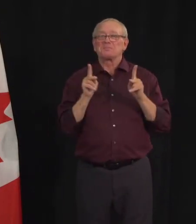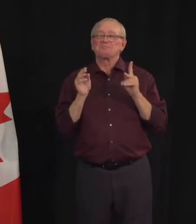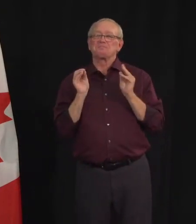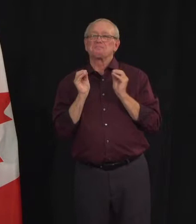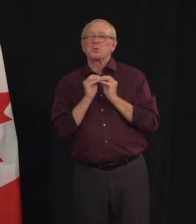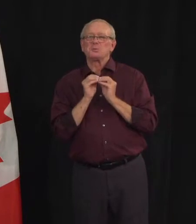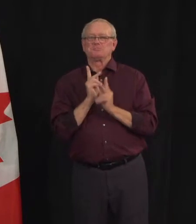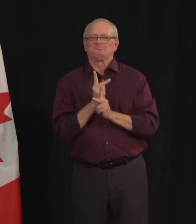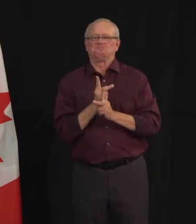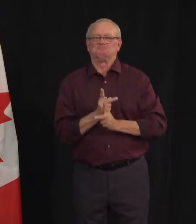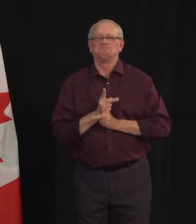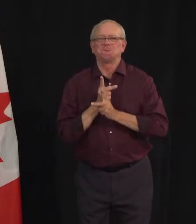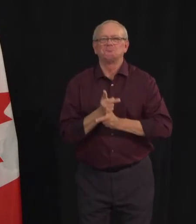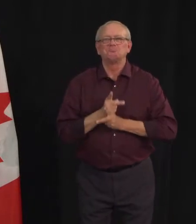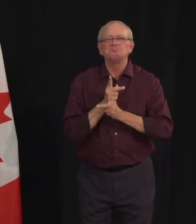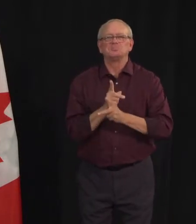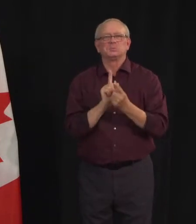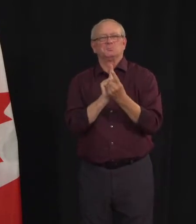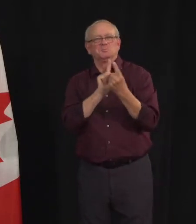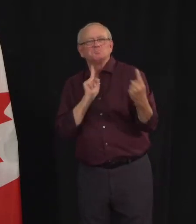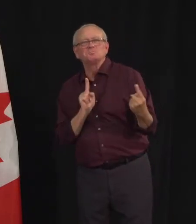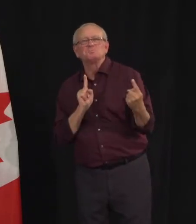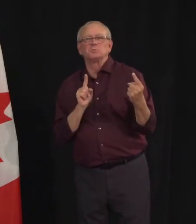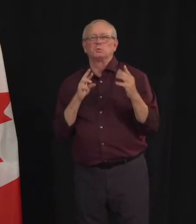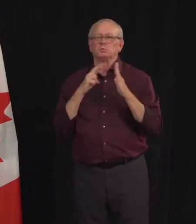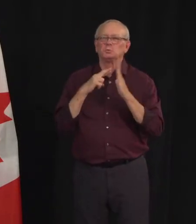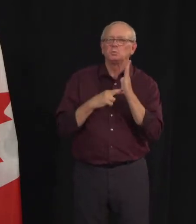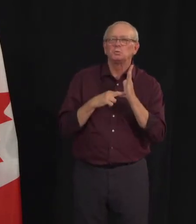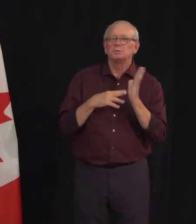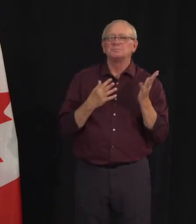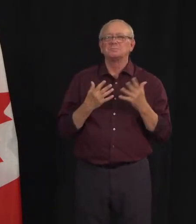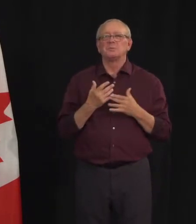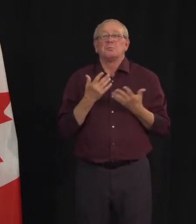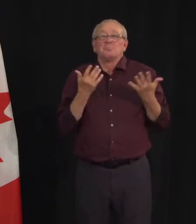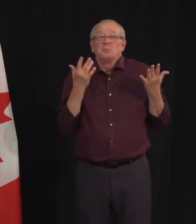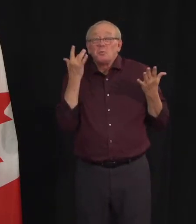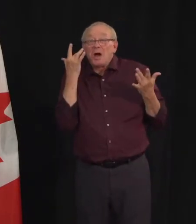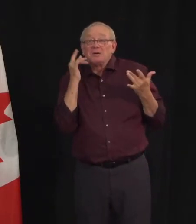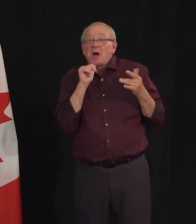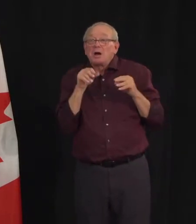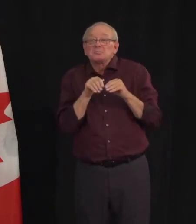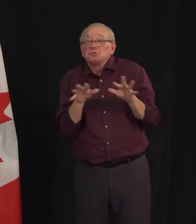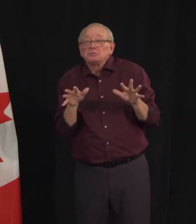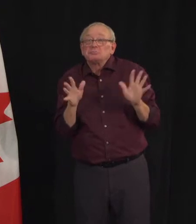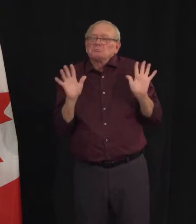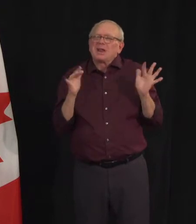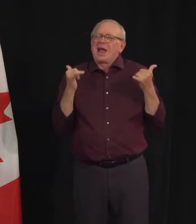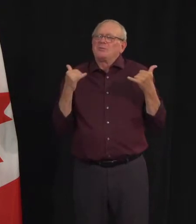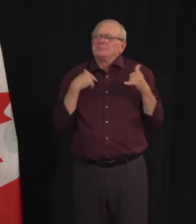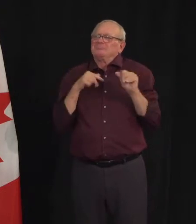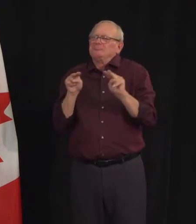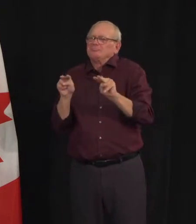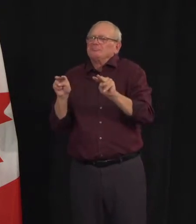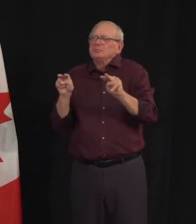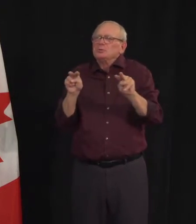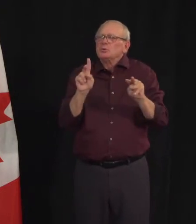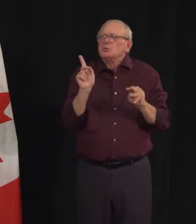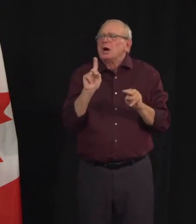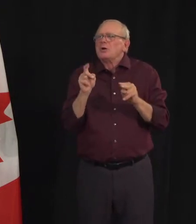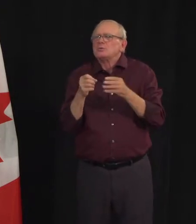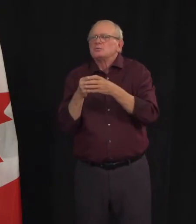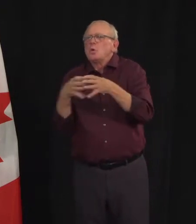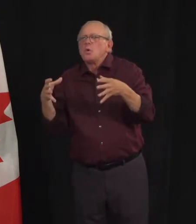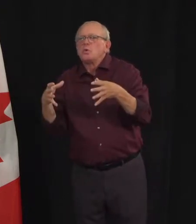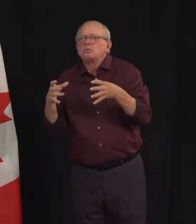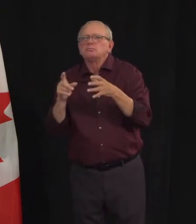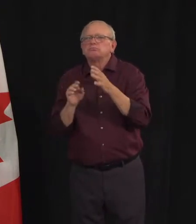more mindful of COVID restrictions, it's hard to say. But we are currently looking very closely at the data and looking at transmission patterns to